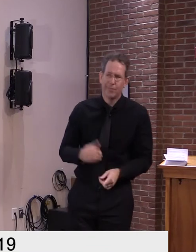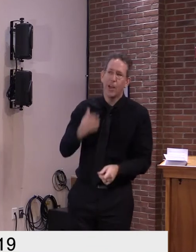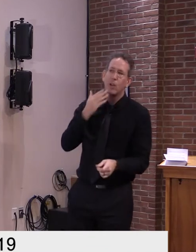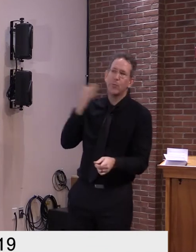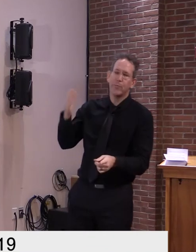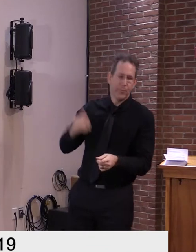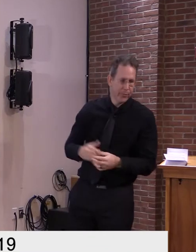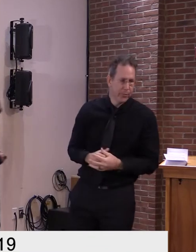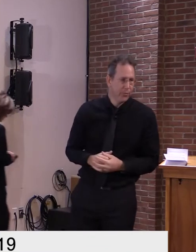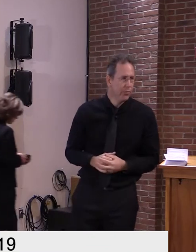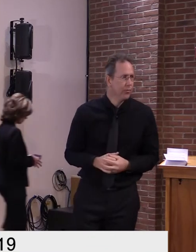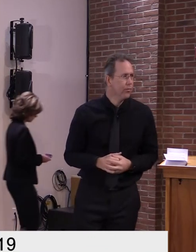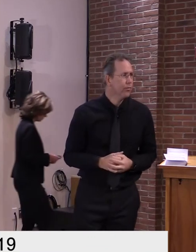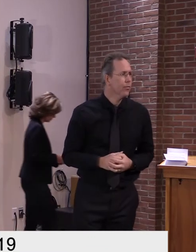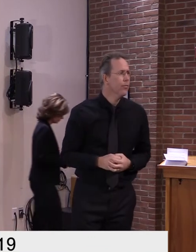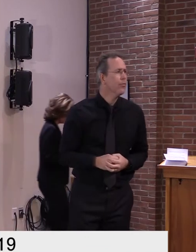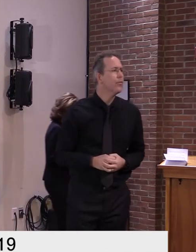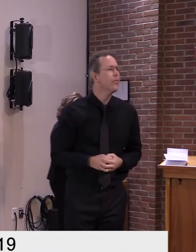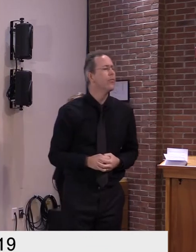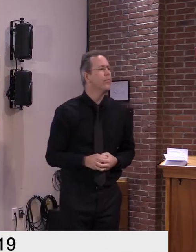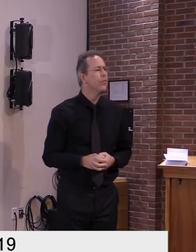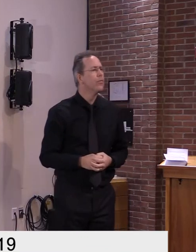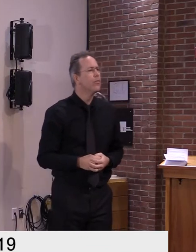Andrew, Caledonian Record.